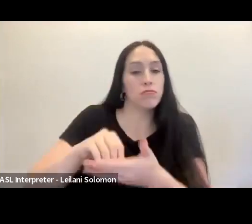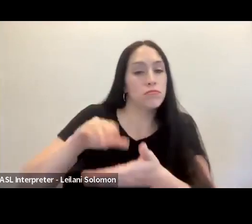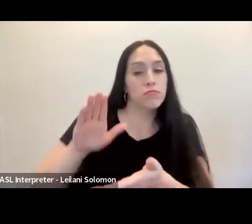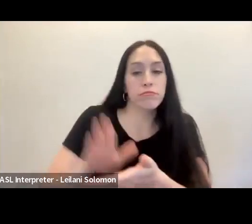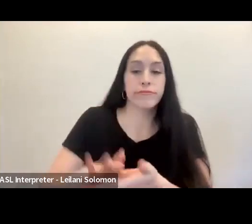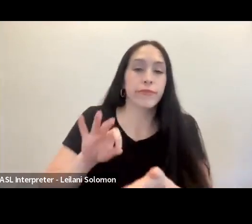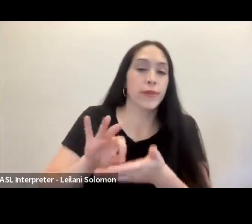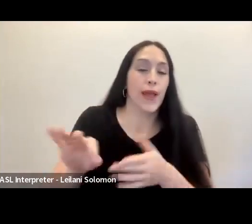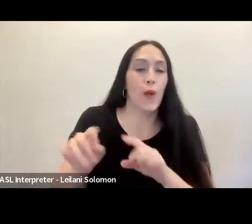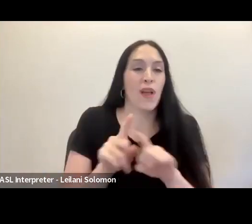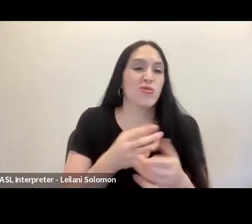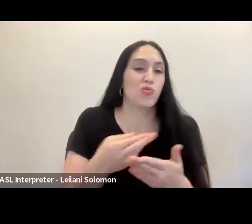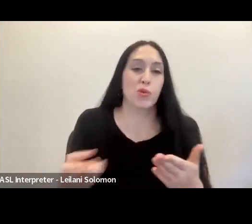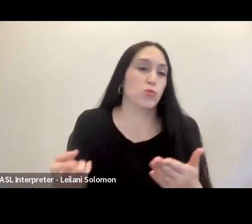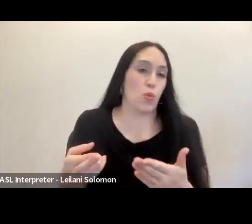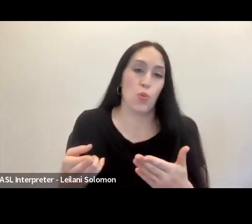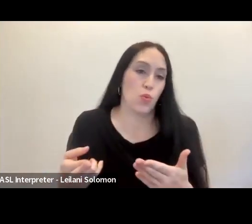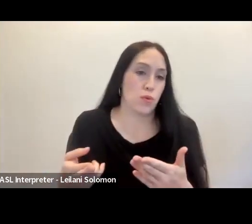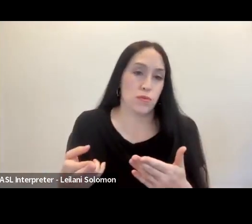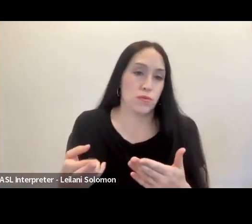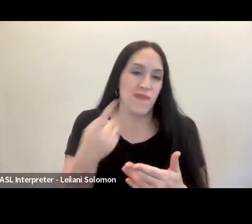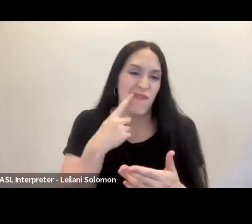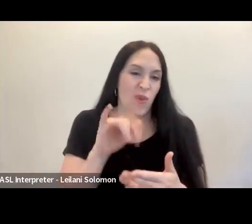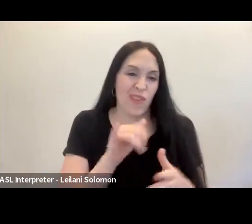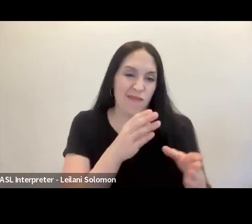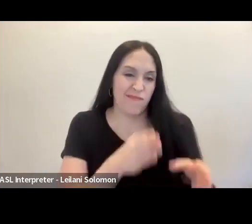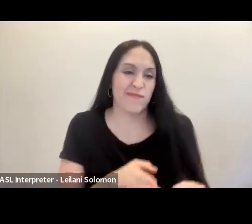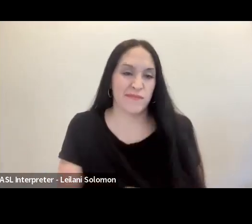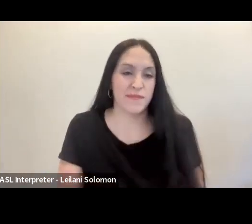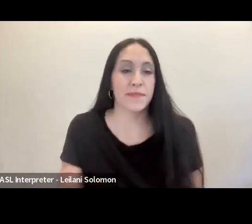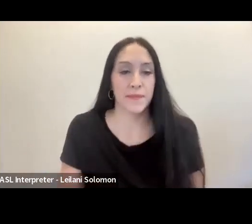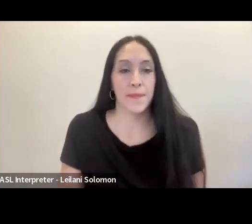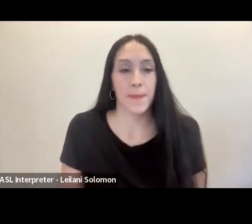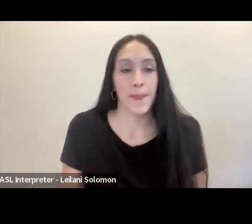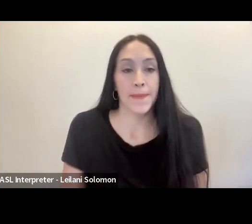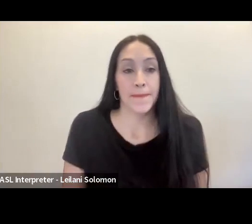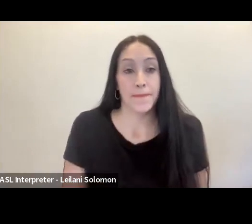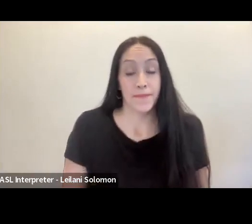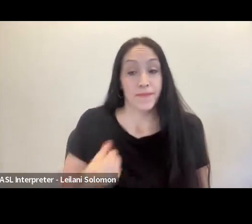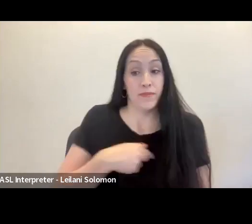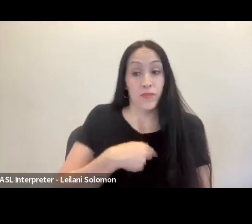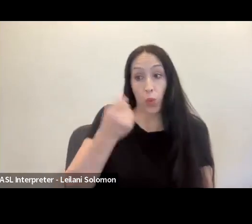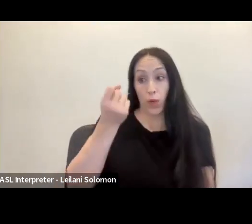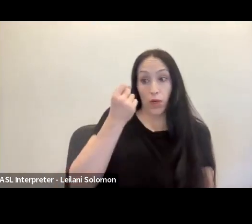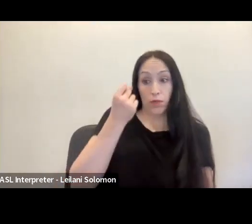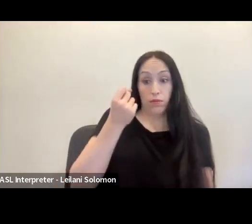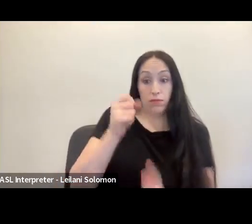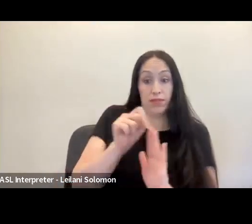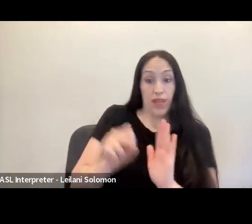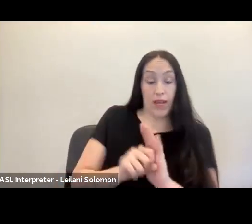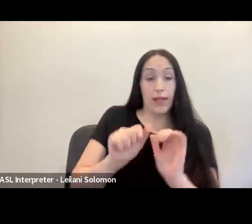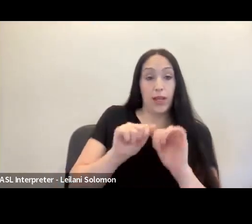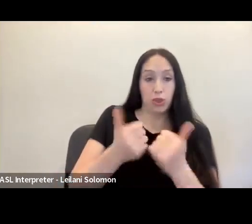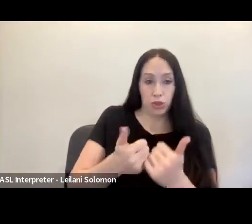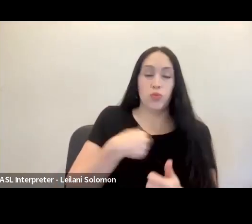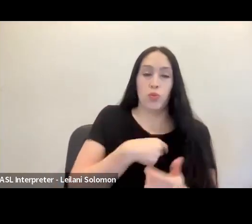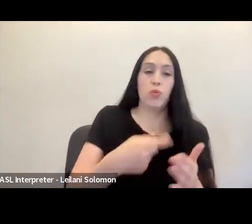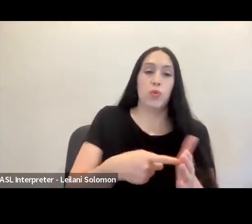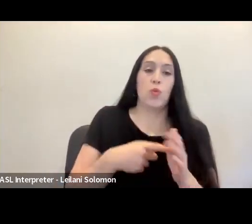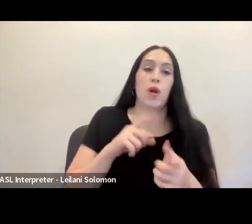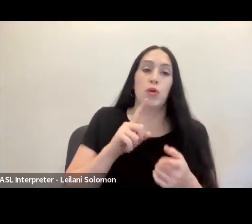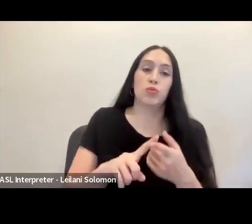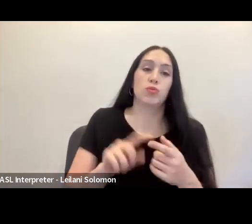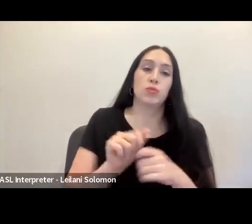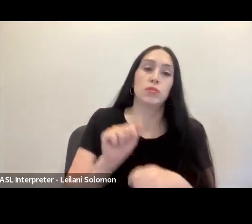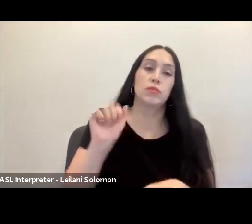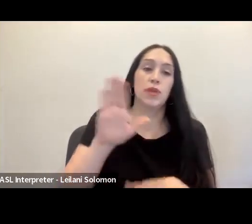a resource for that individual. We're required as a state agency to submit all ABLE transactions and ABLE